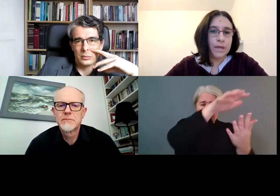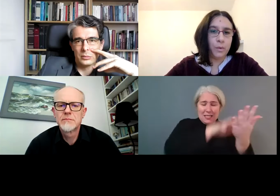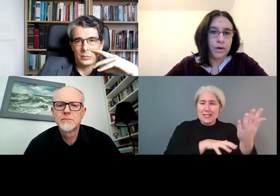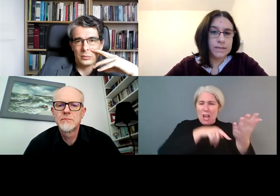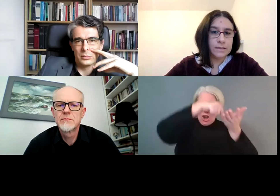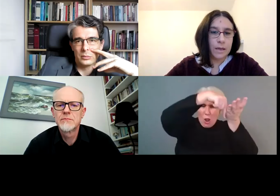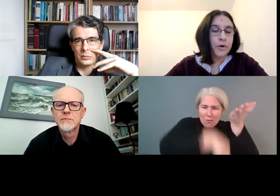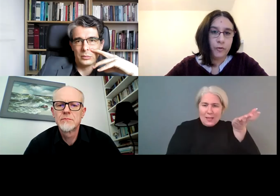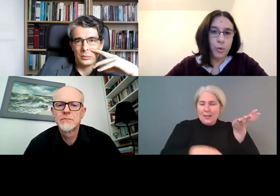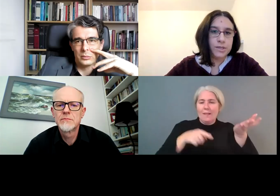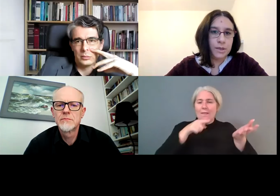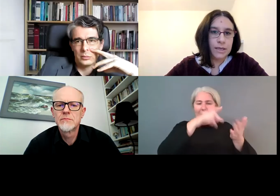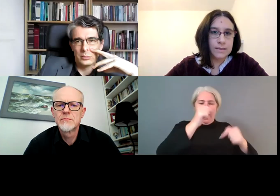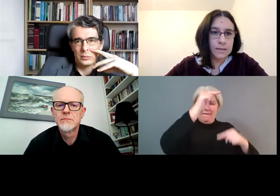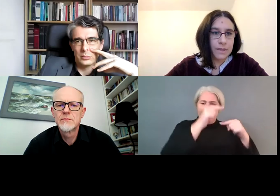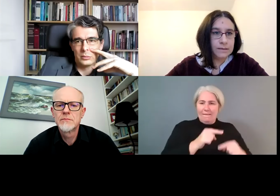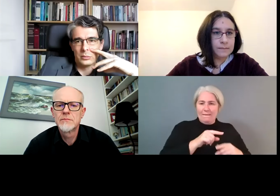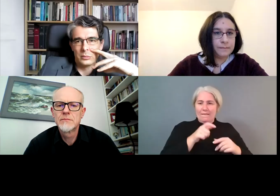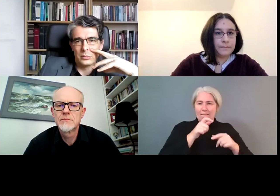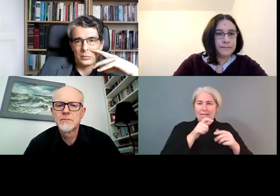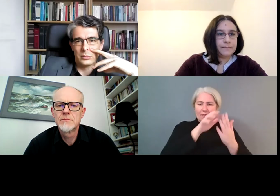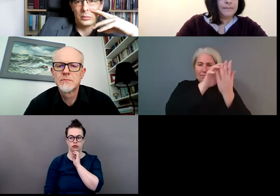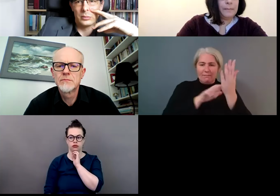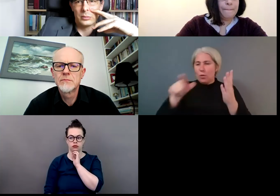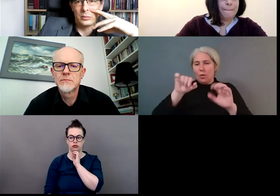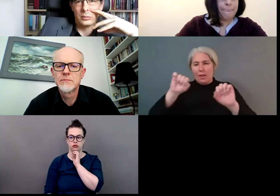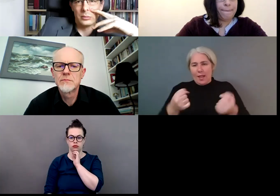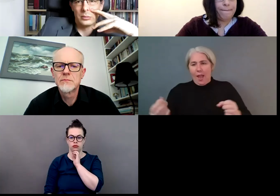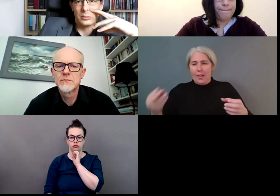by the number of words you can submit.